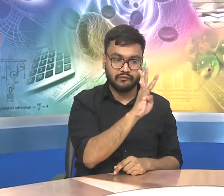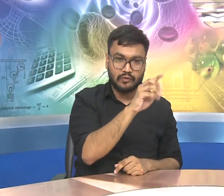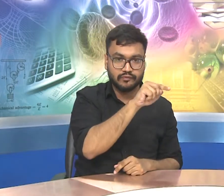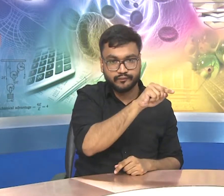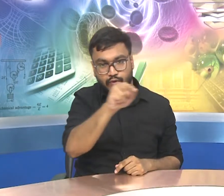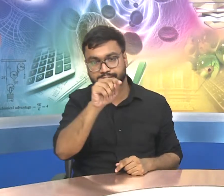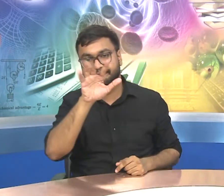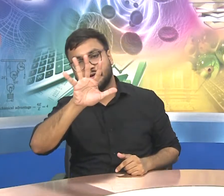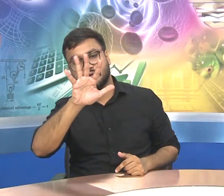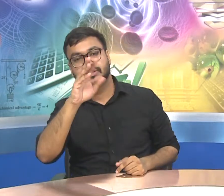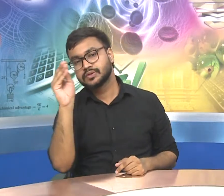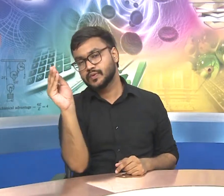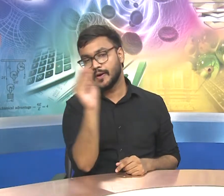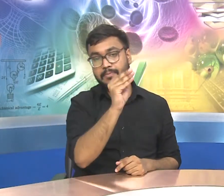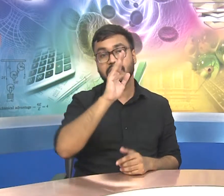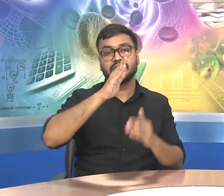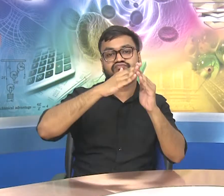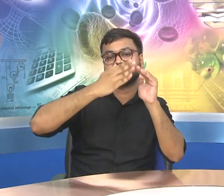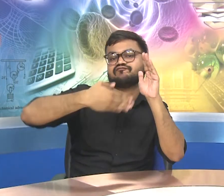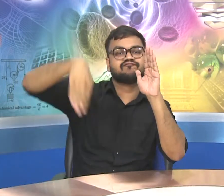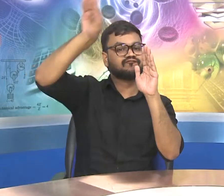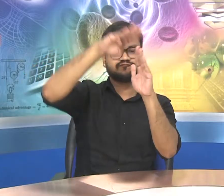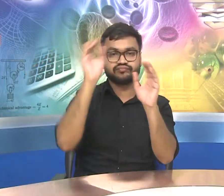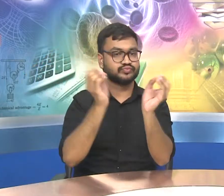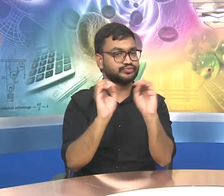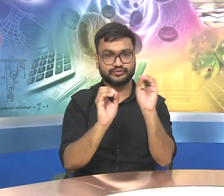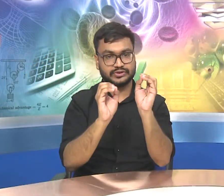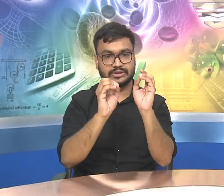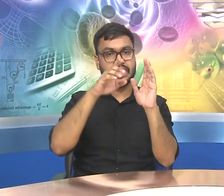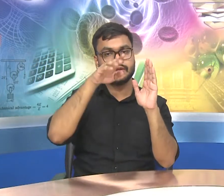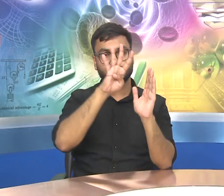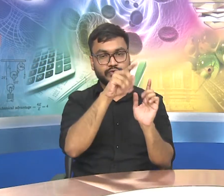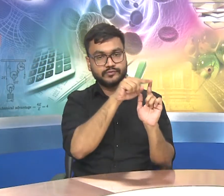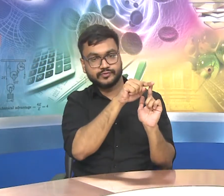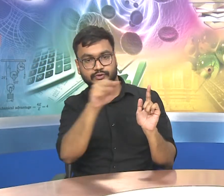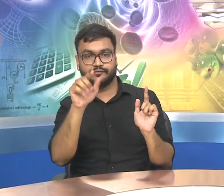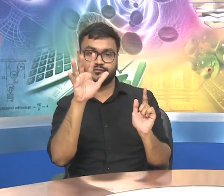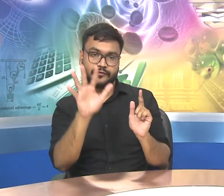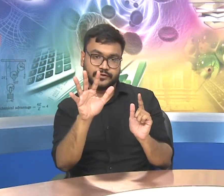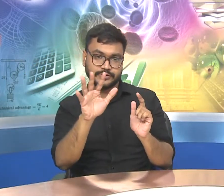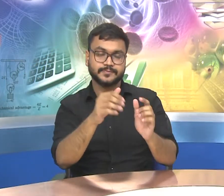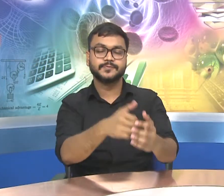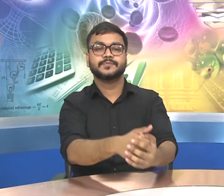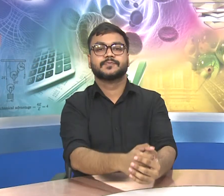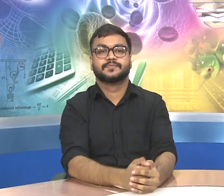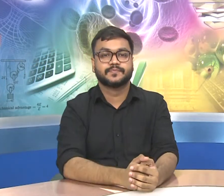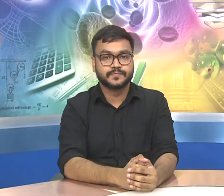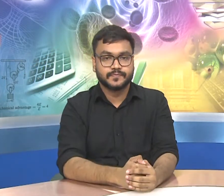This is why a food chain usually has only 4 to 5 trophic level.